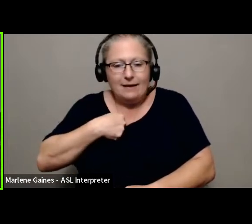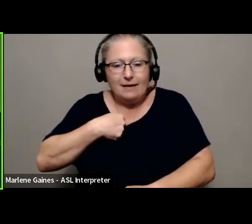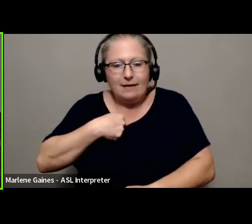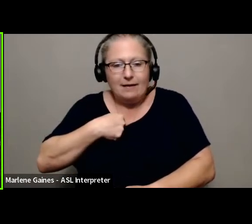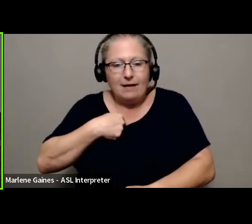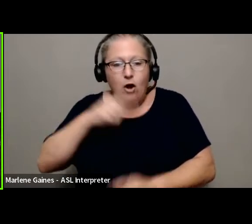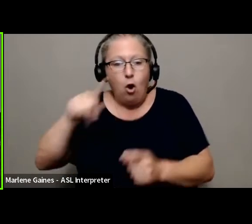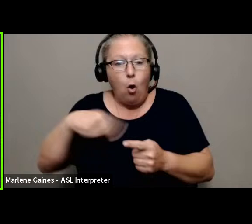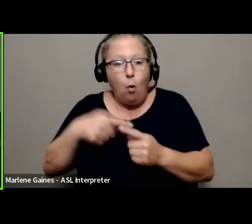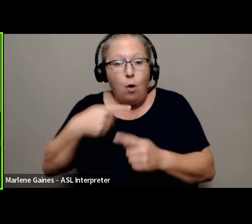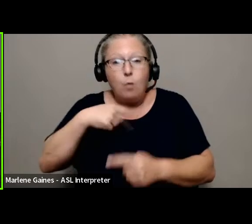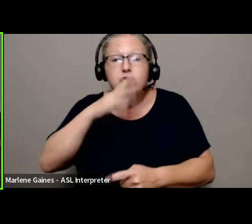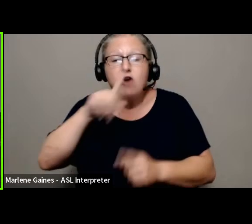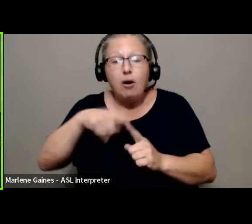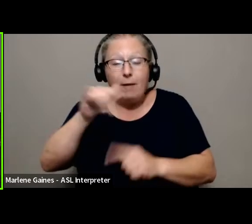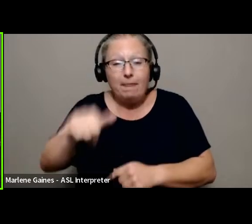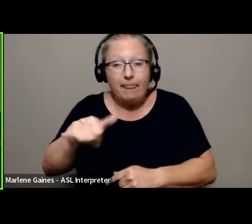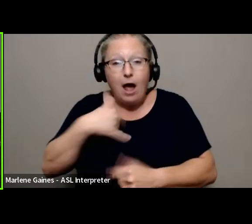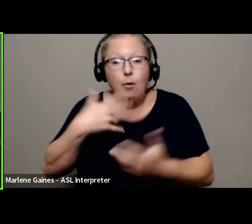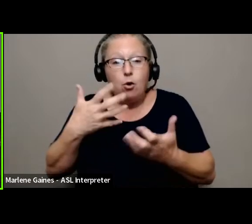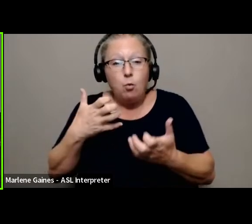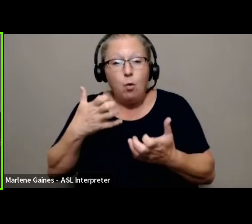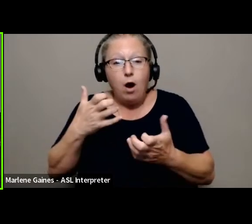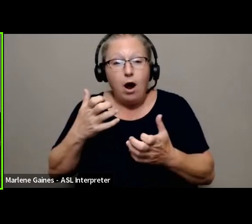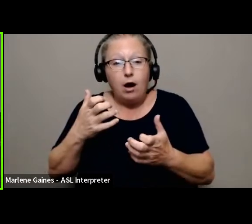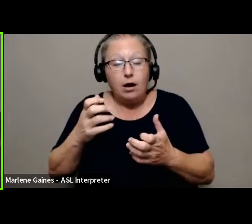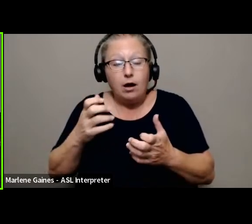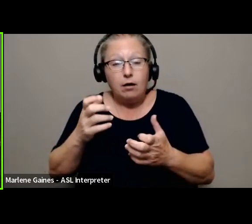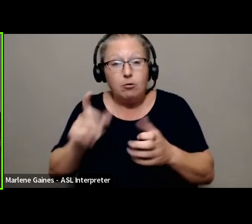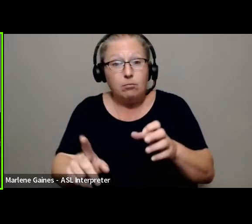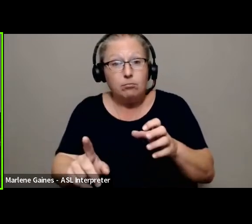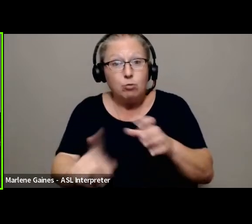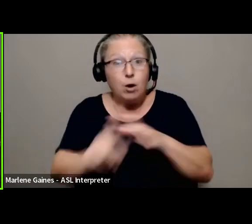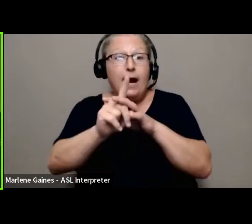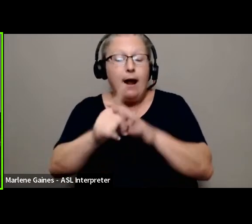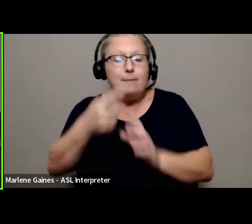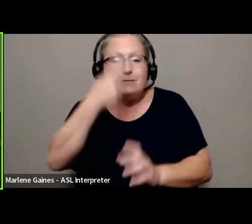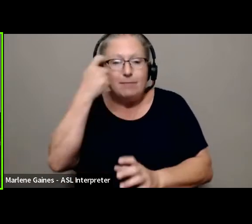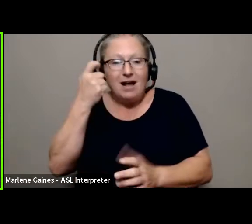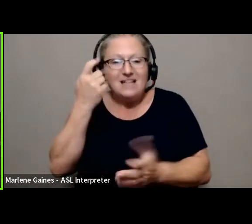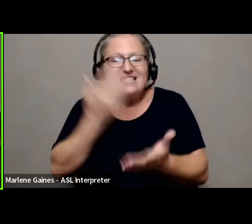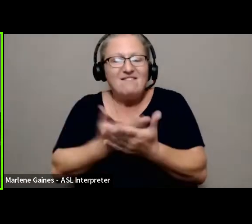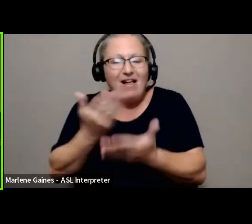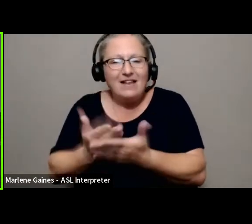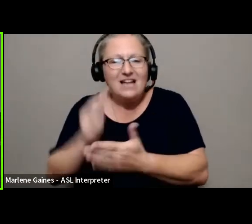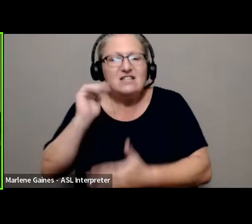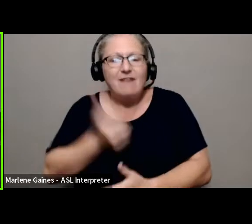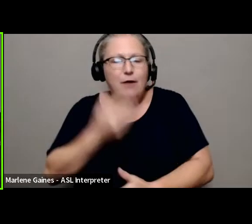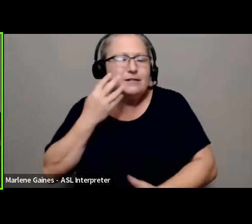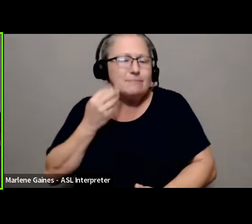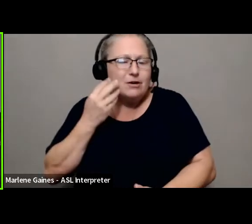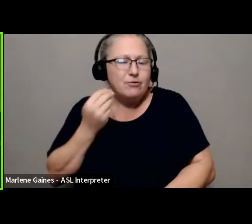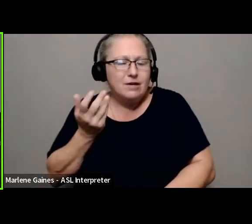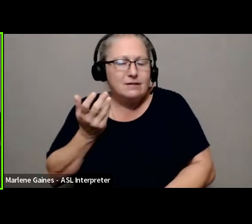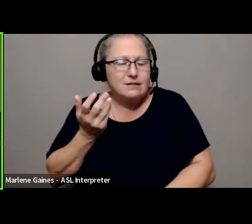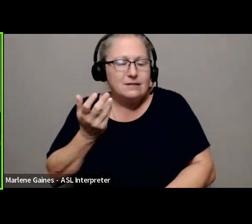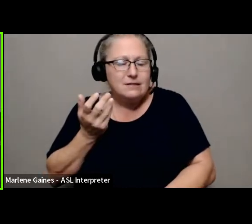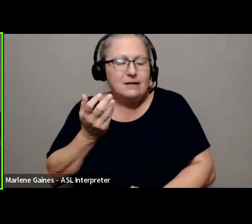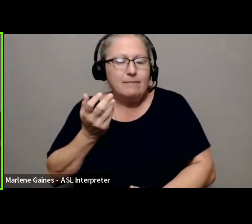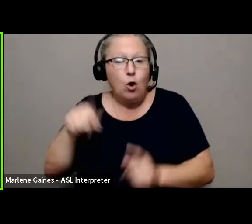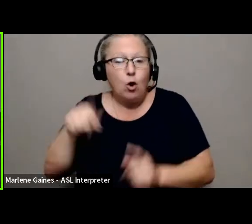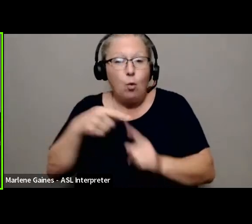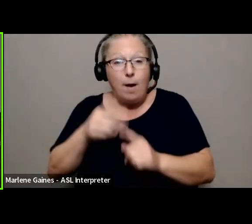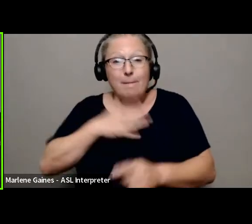so when we talk about that and we want to bring that to light, it's because it's the validation of our experiences. When